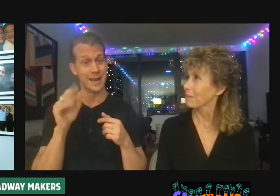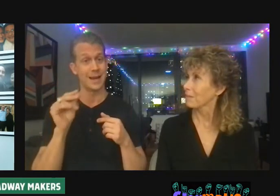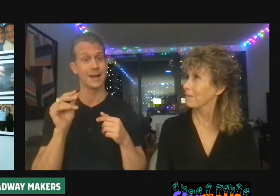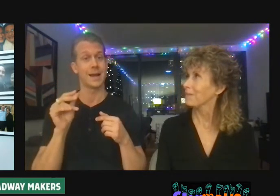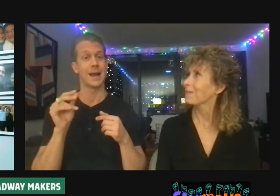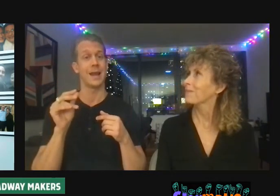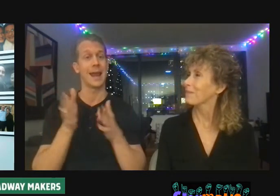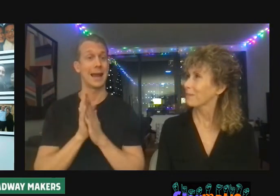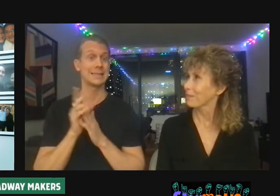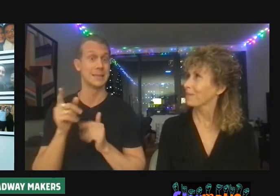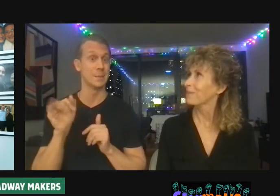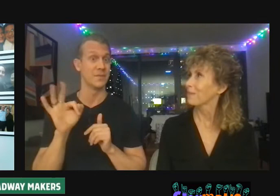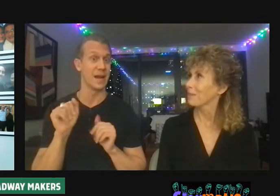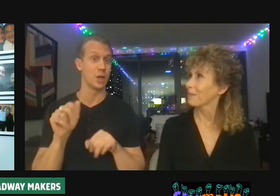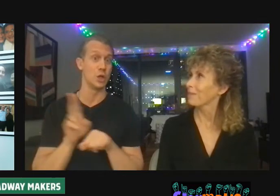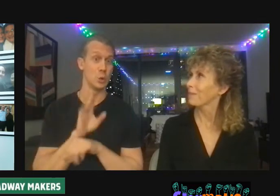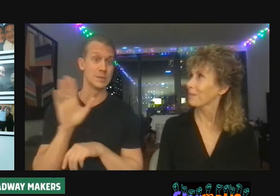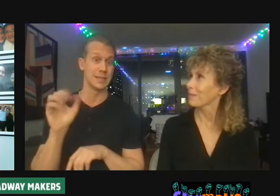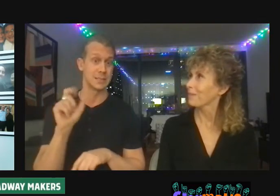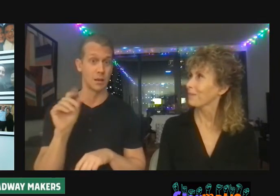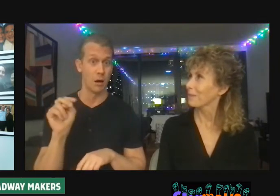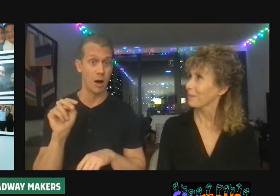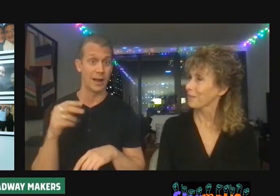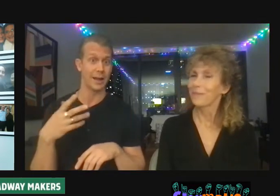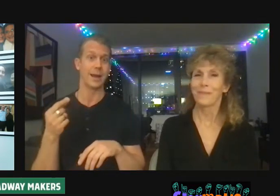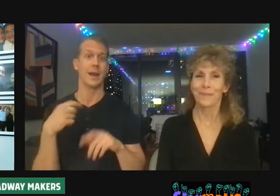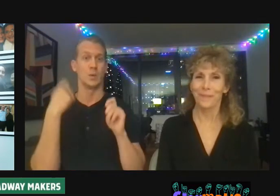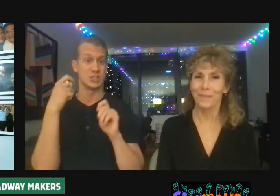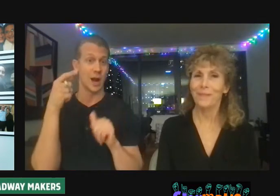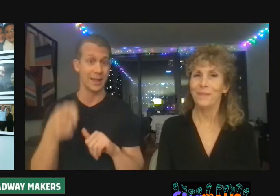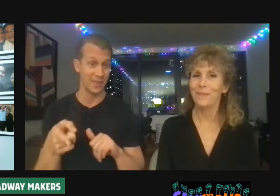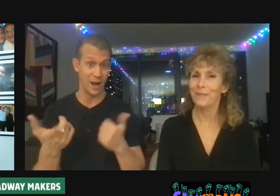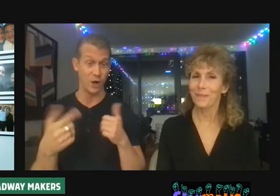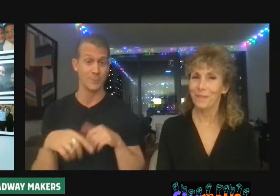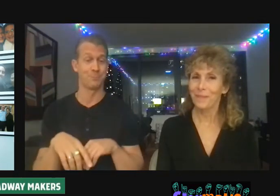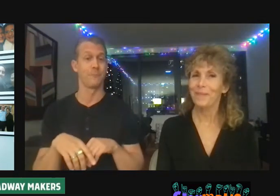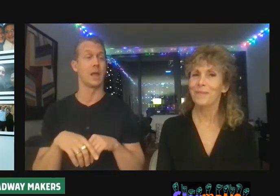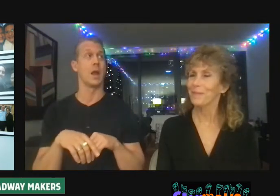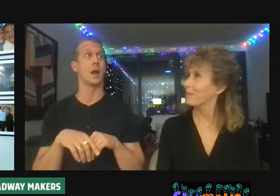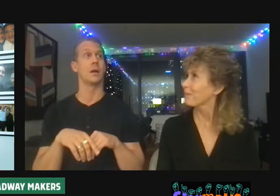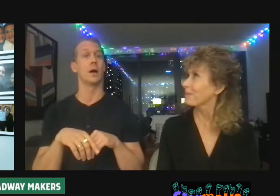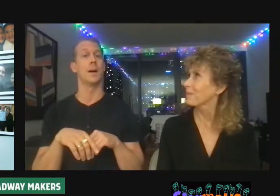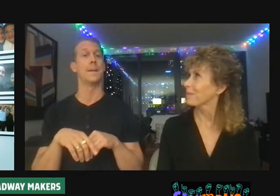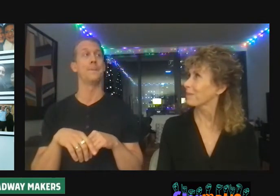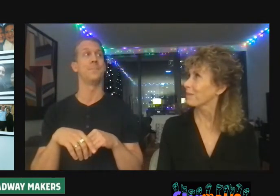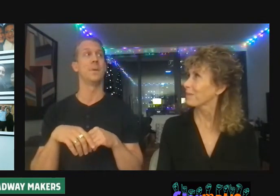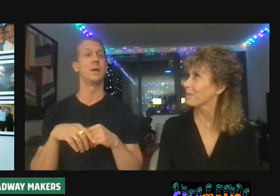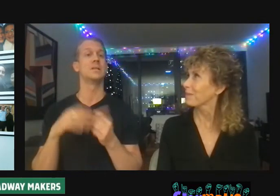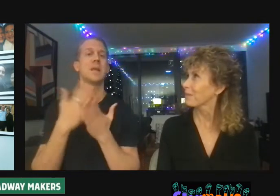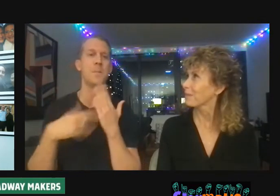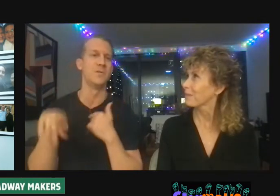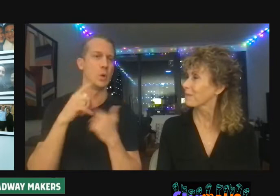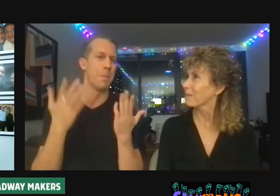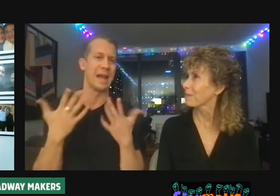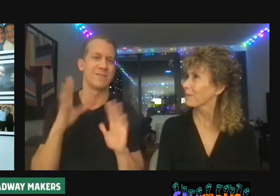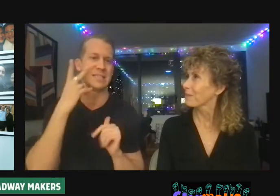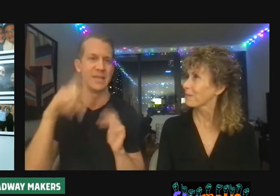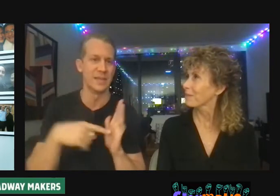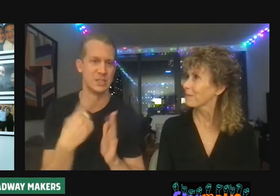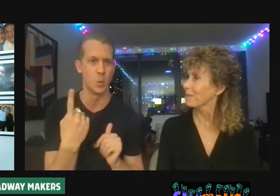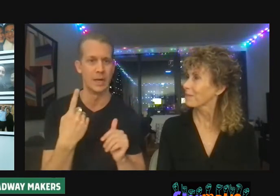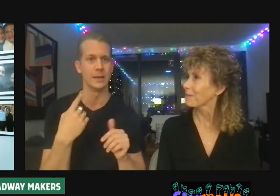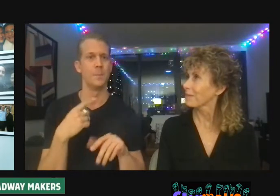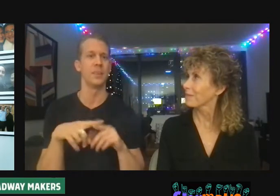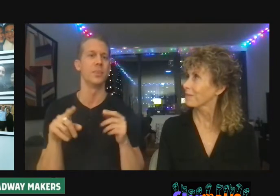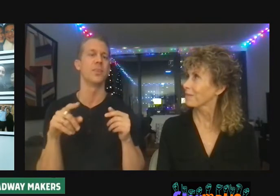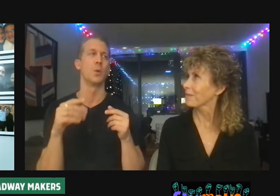hairstylist. And I asked him if I could use his salon, and we shot it there. And some of you might have seen